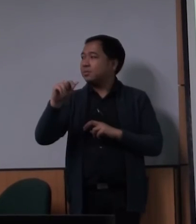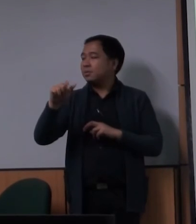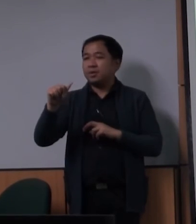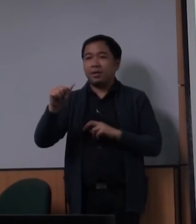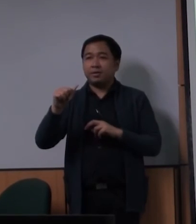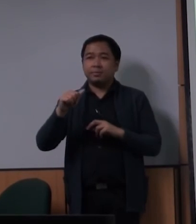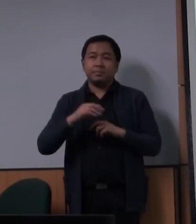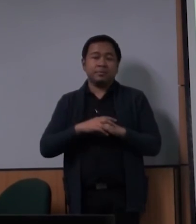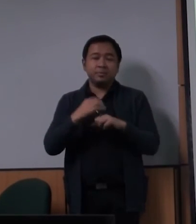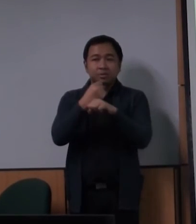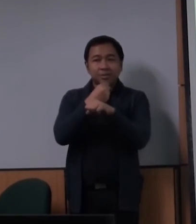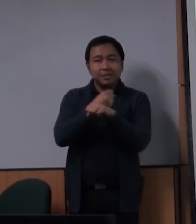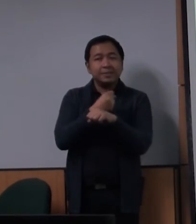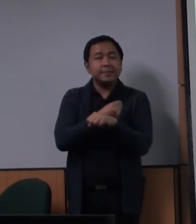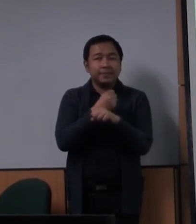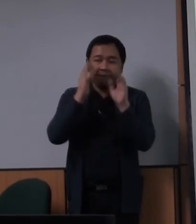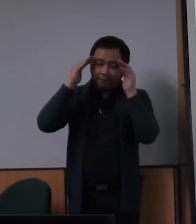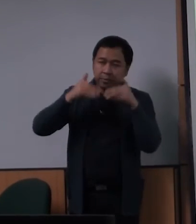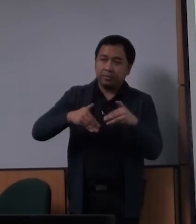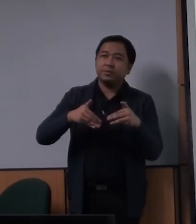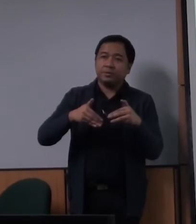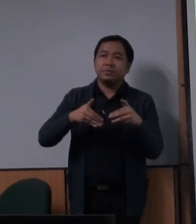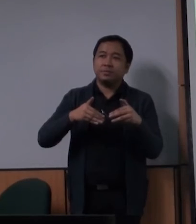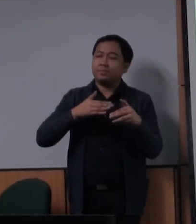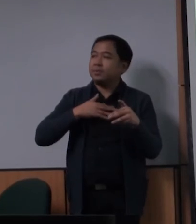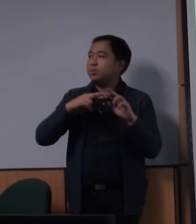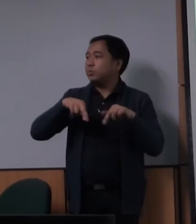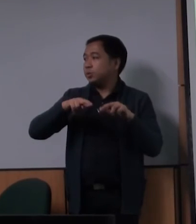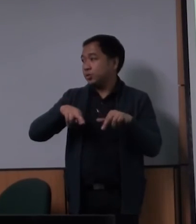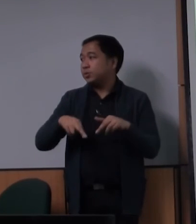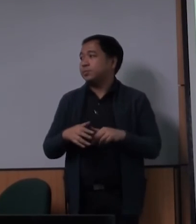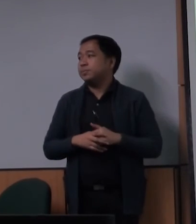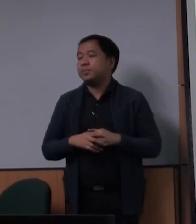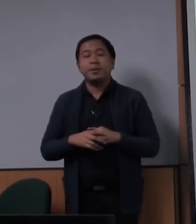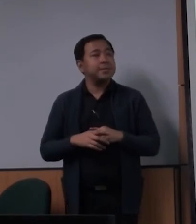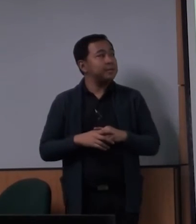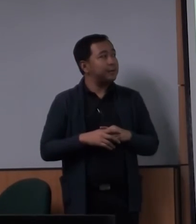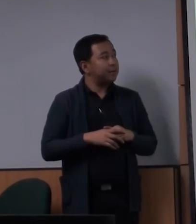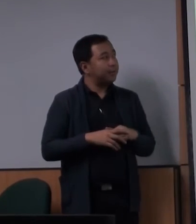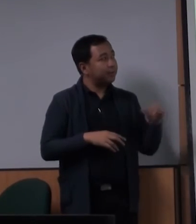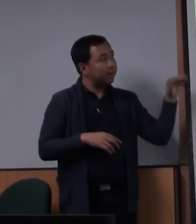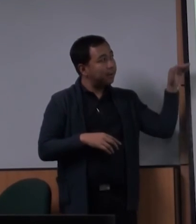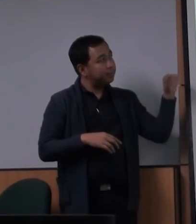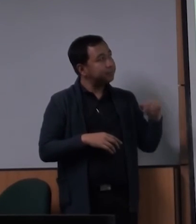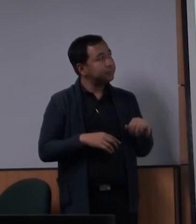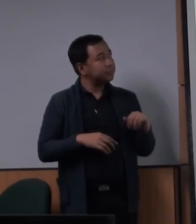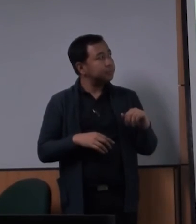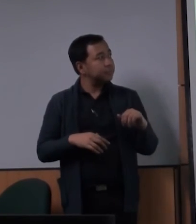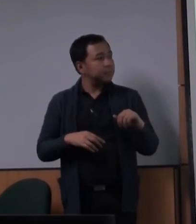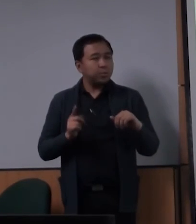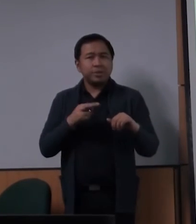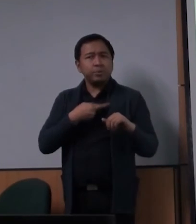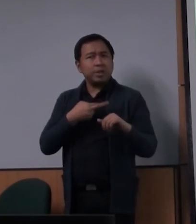the parang focus of my study. And then here are the